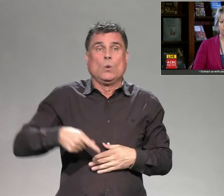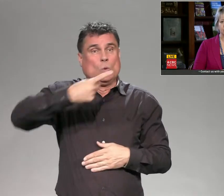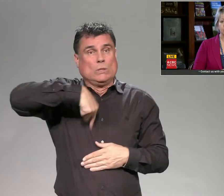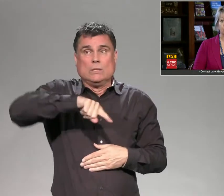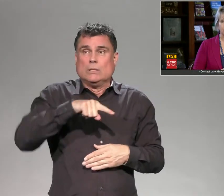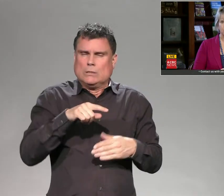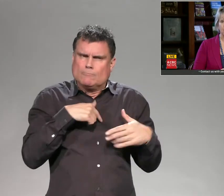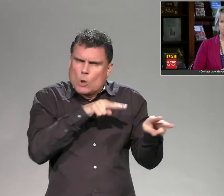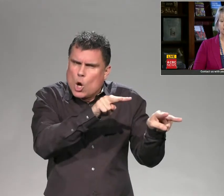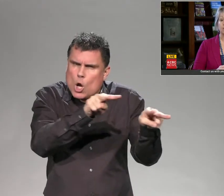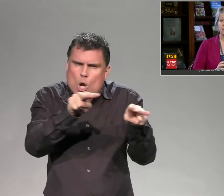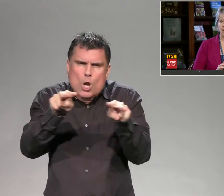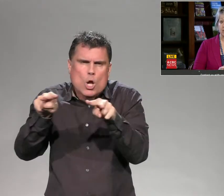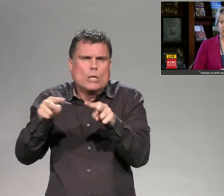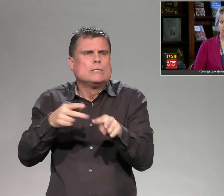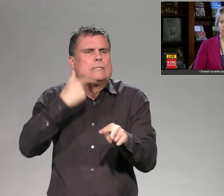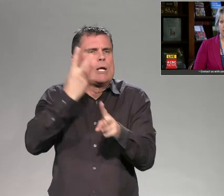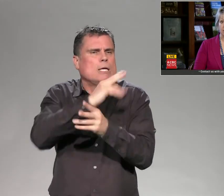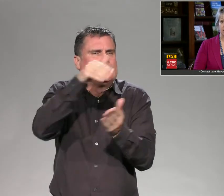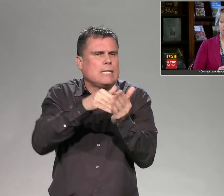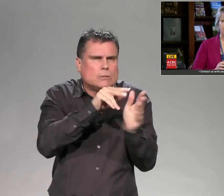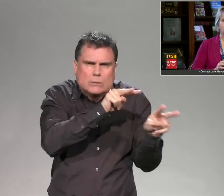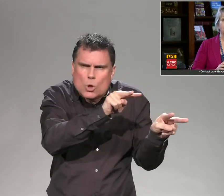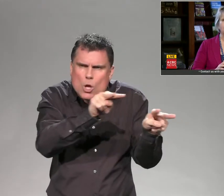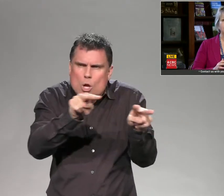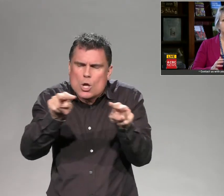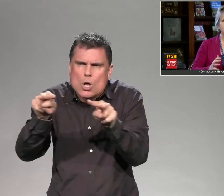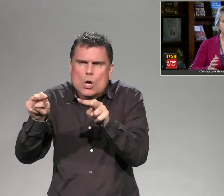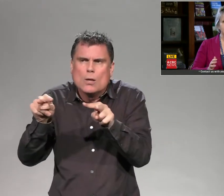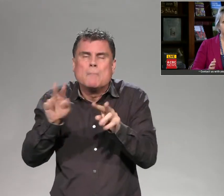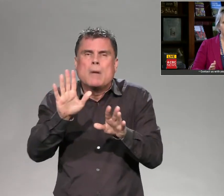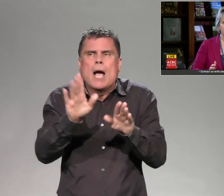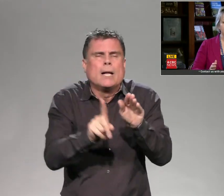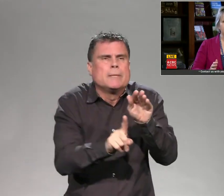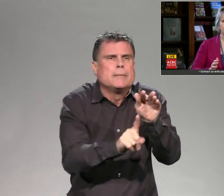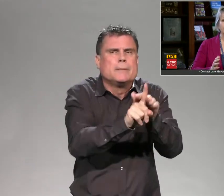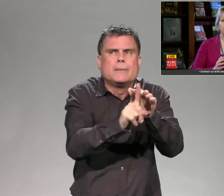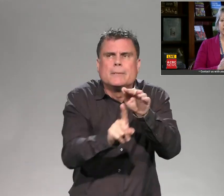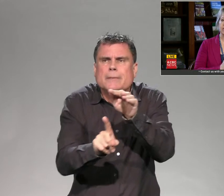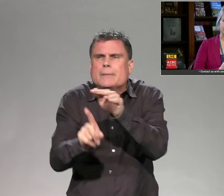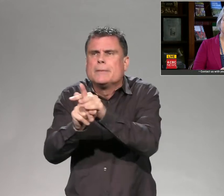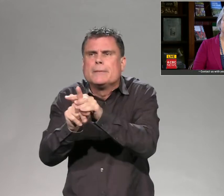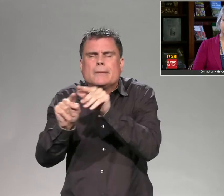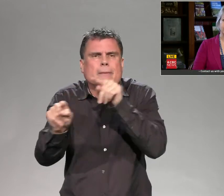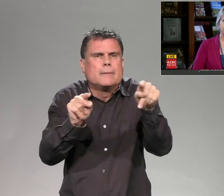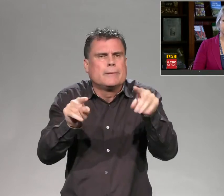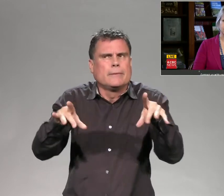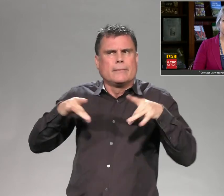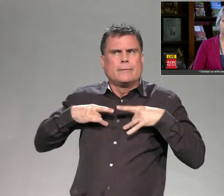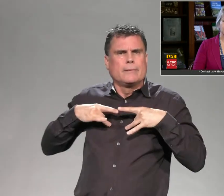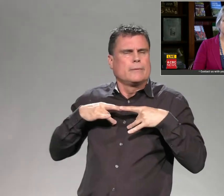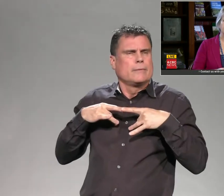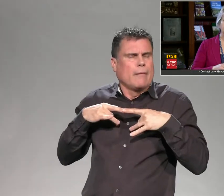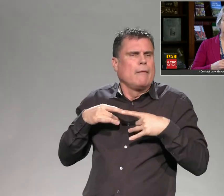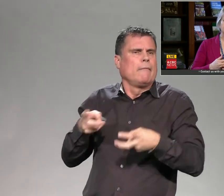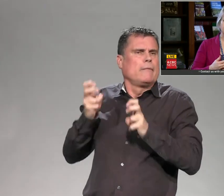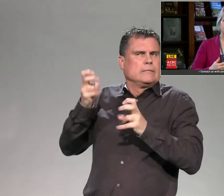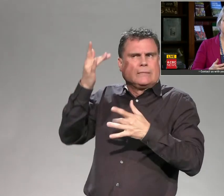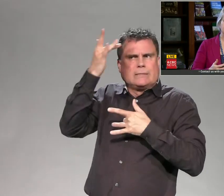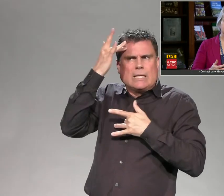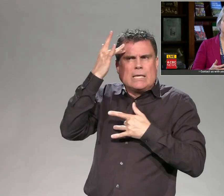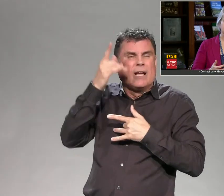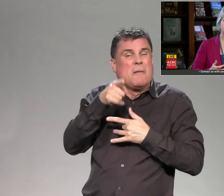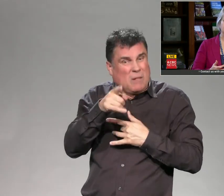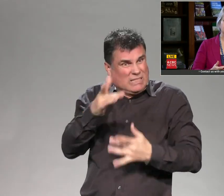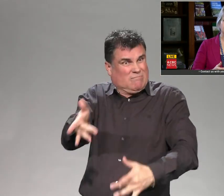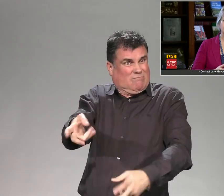were affected, was very mild and remains very mild, and we're not seeing it spread like we did even a few months ago, where as soon